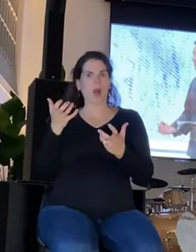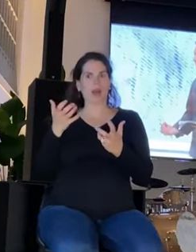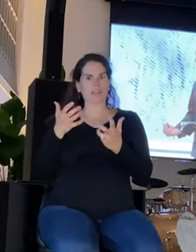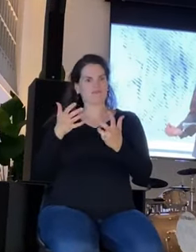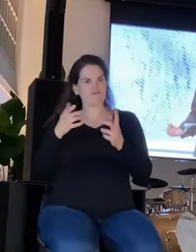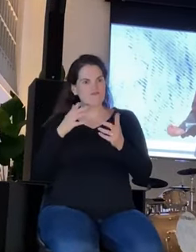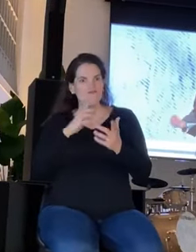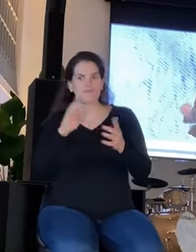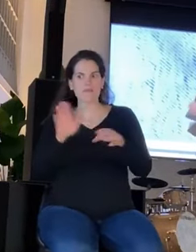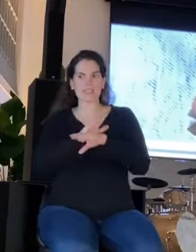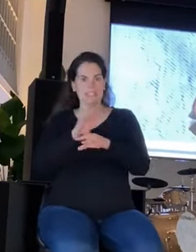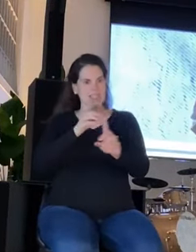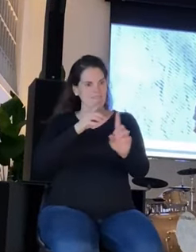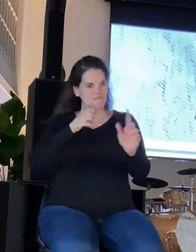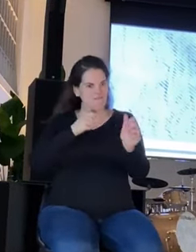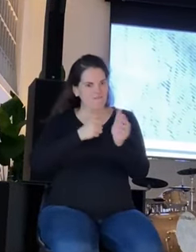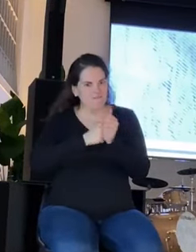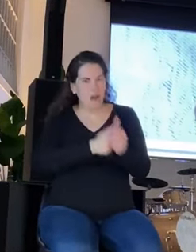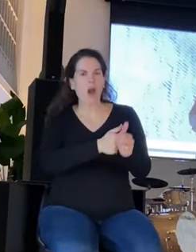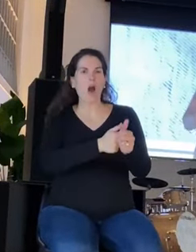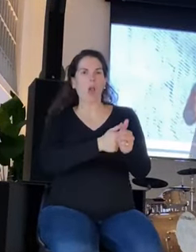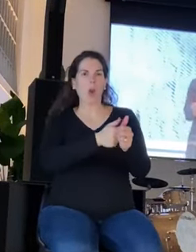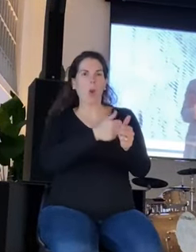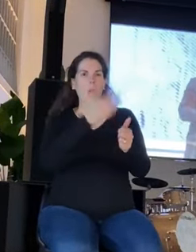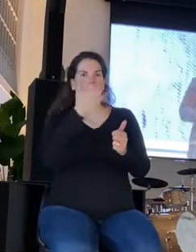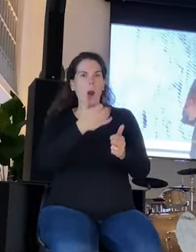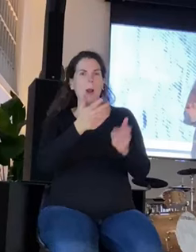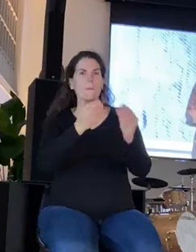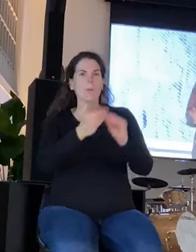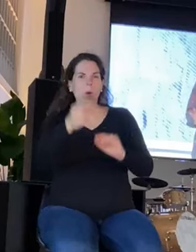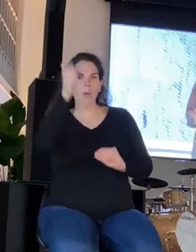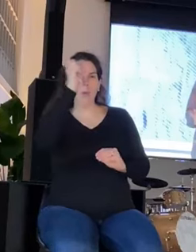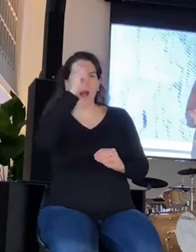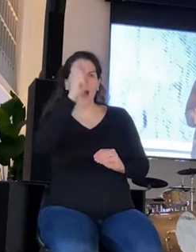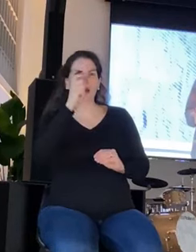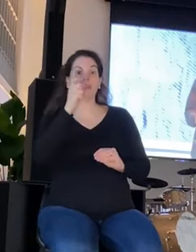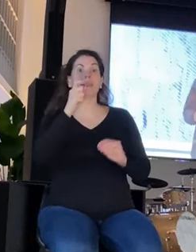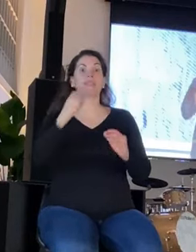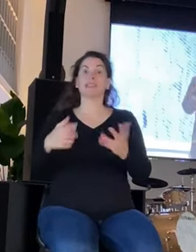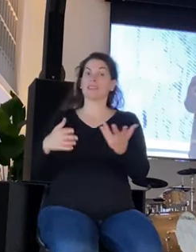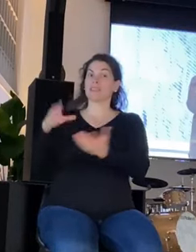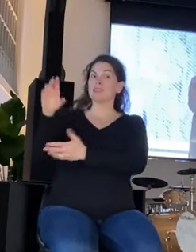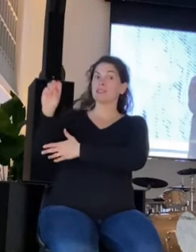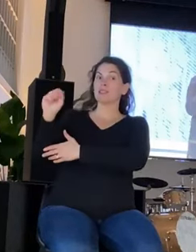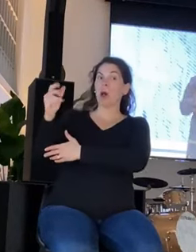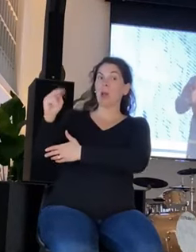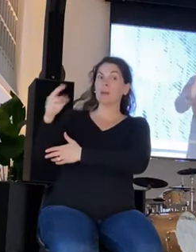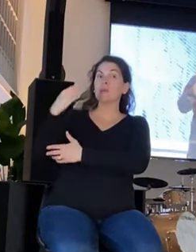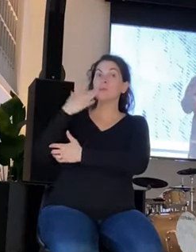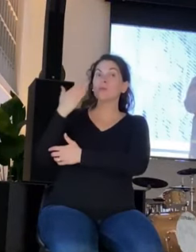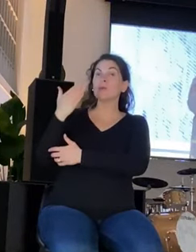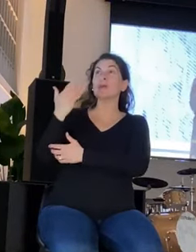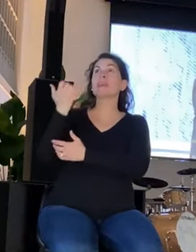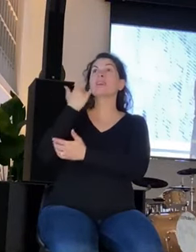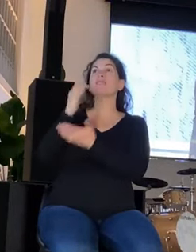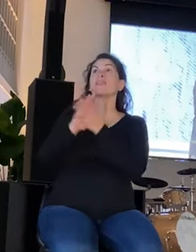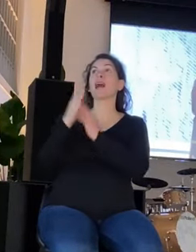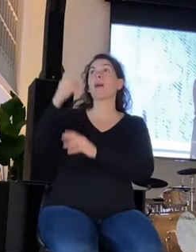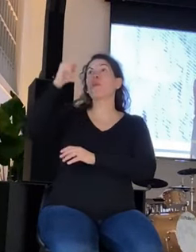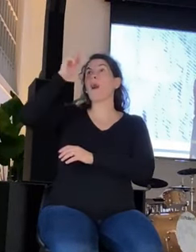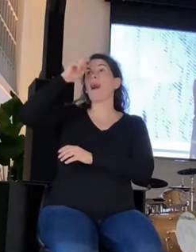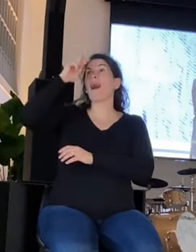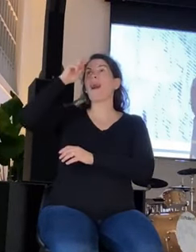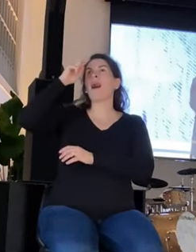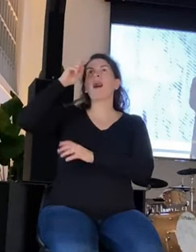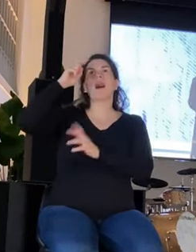that? Well, because he knew something. Solomon knew that when you give God's wisdom, it changes your life. It changes the way you think and the way you